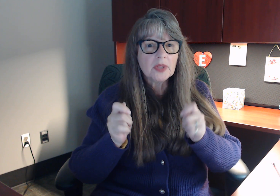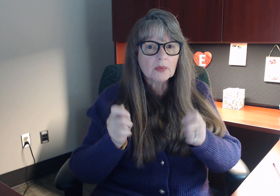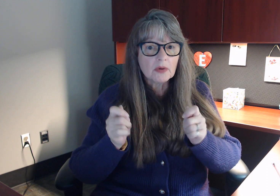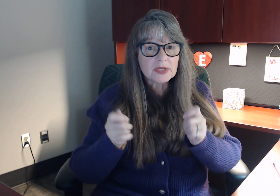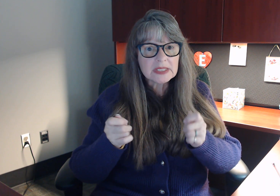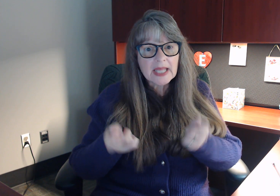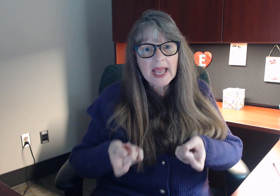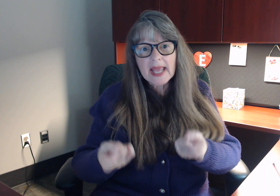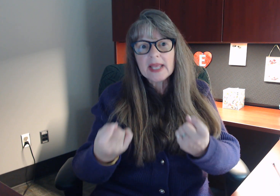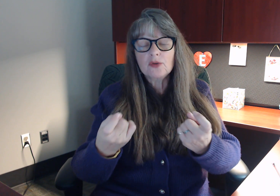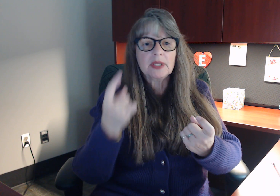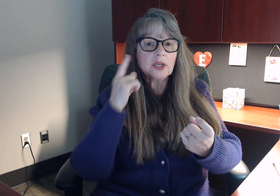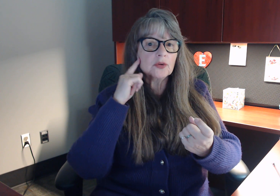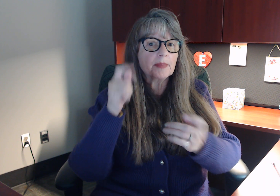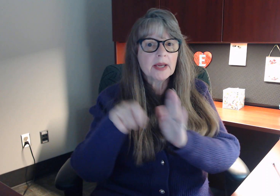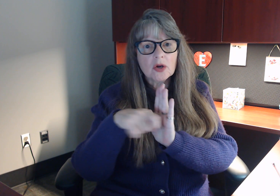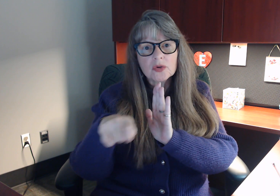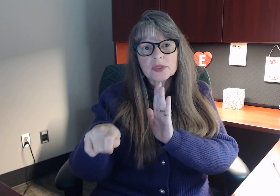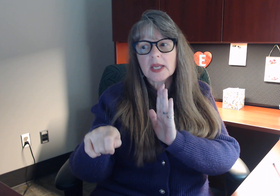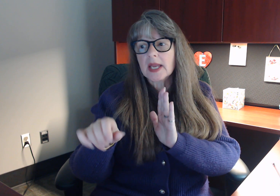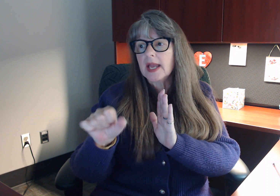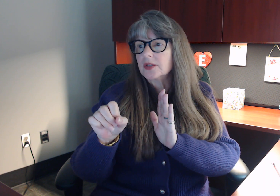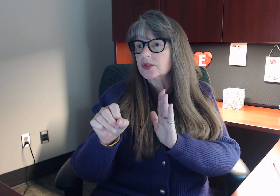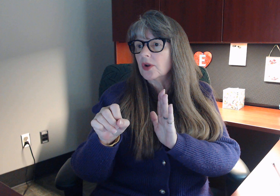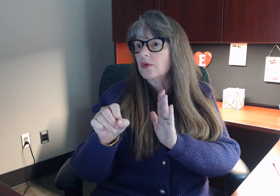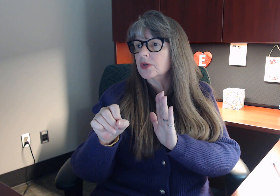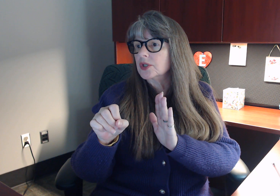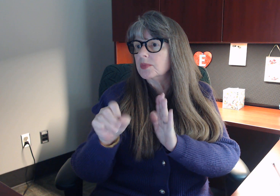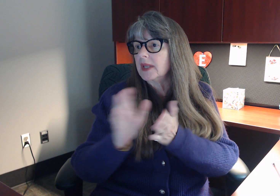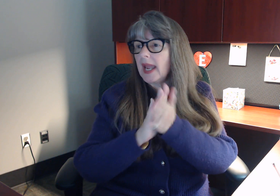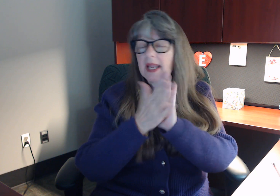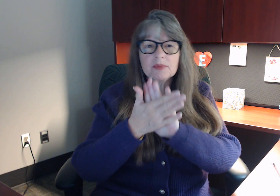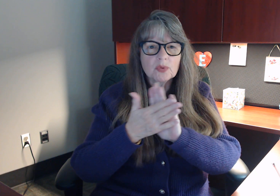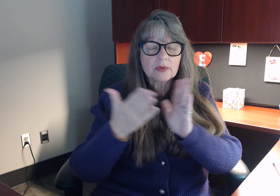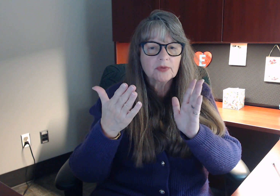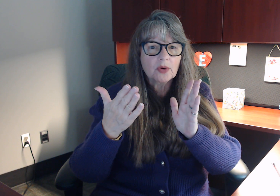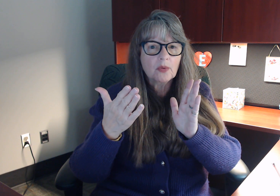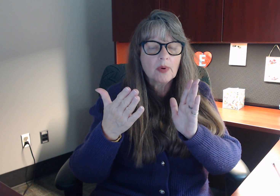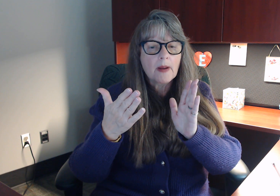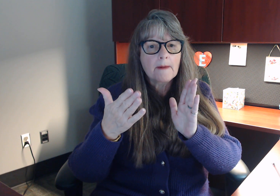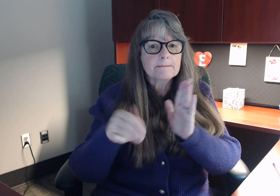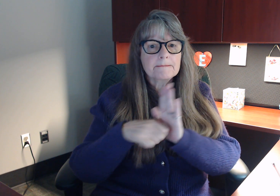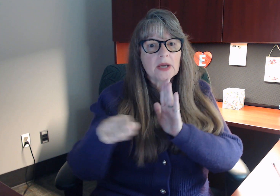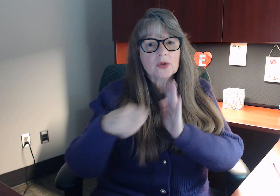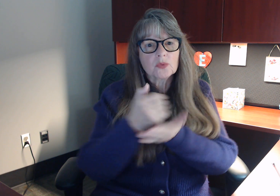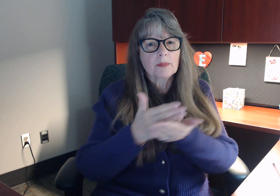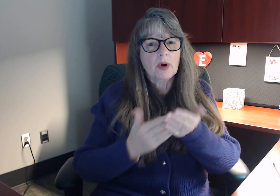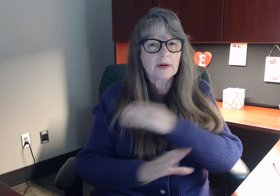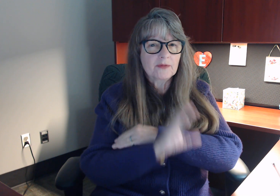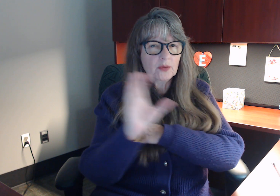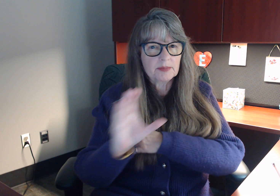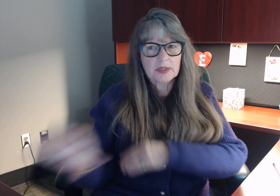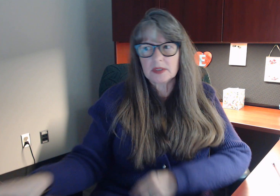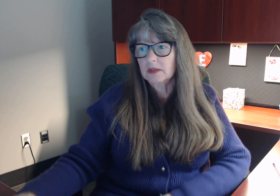on a sleigh, you could hear the bells, and so it just became sort of, bells were a part of Christmas.